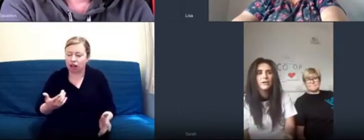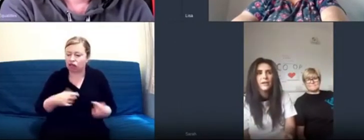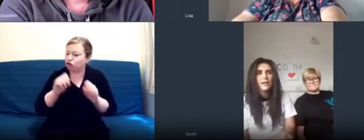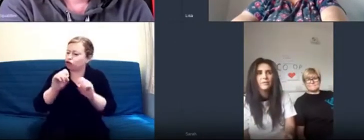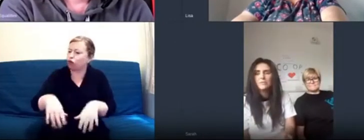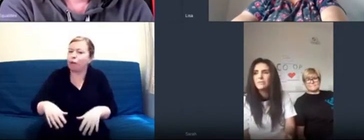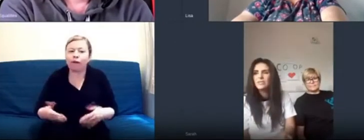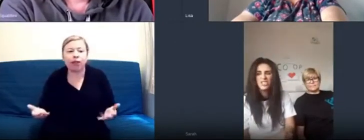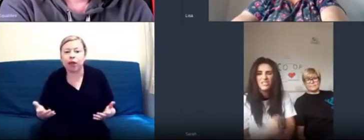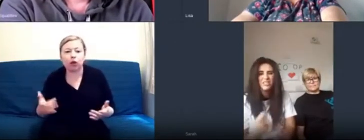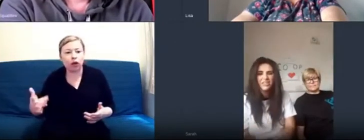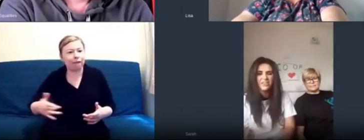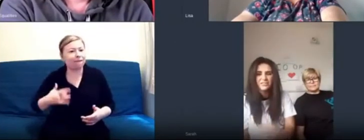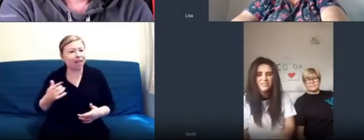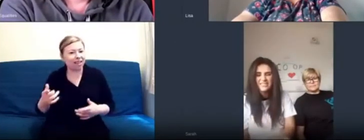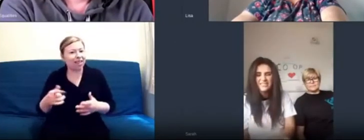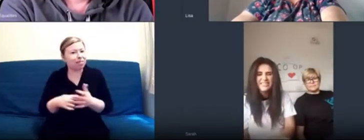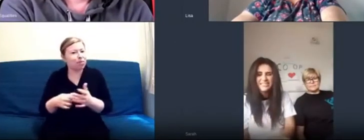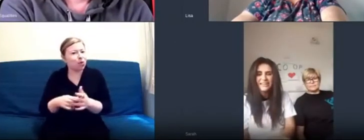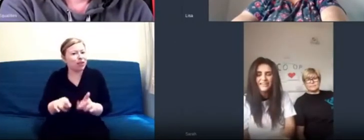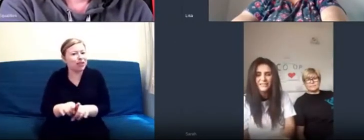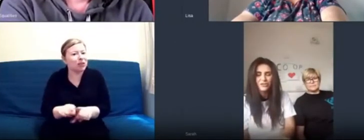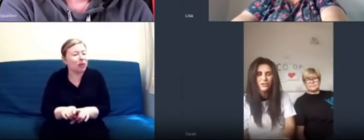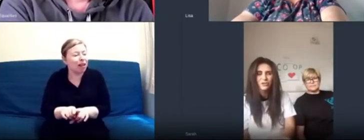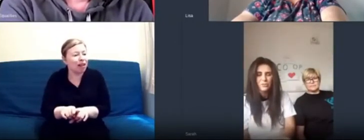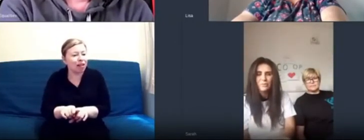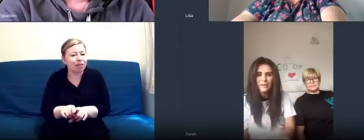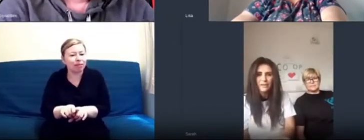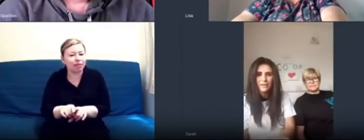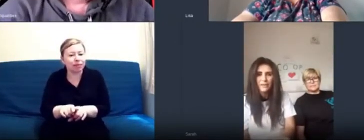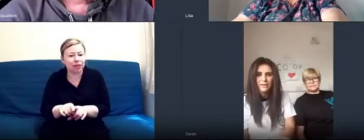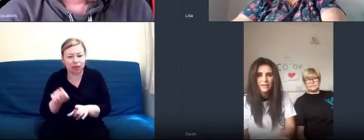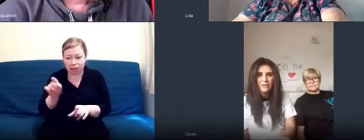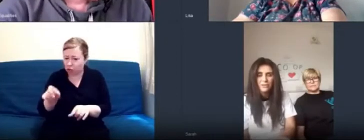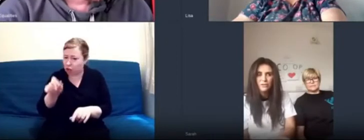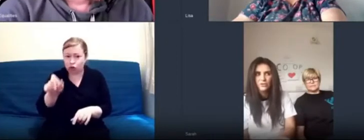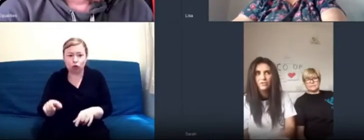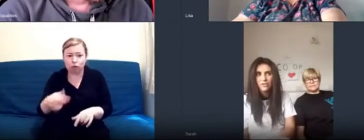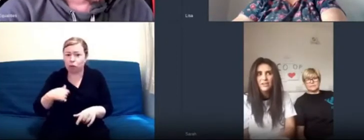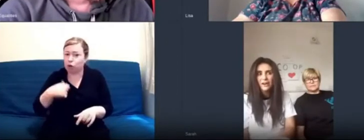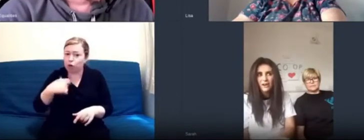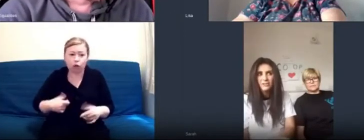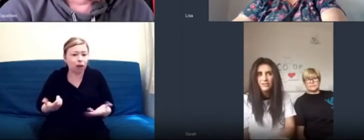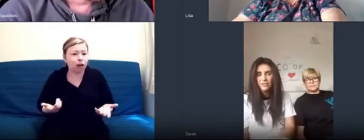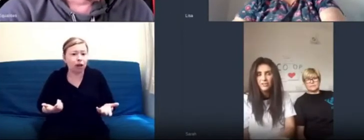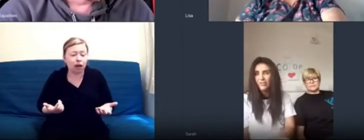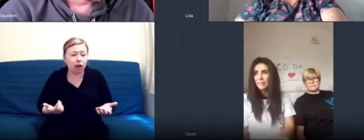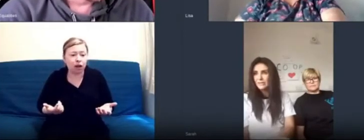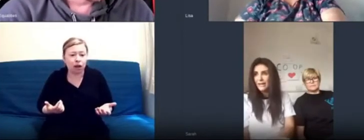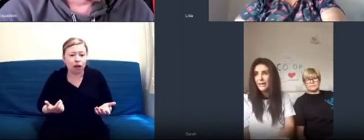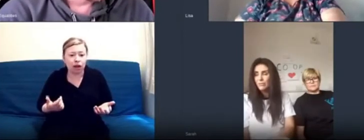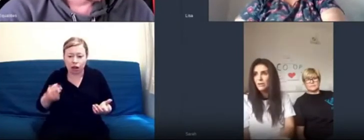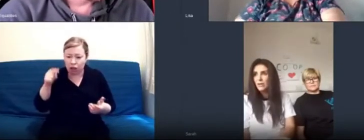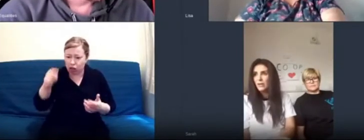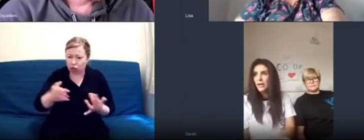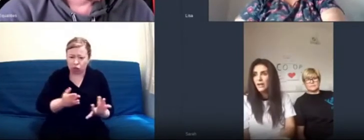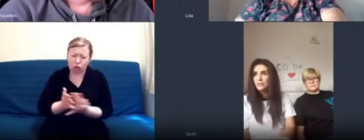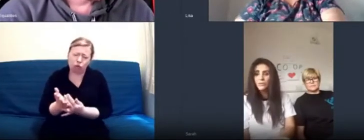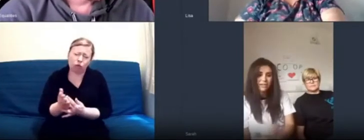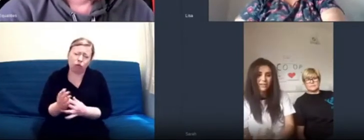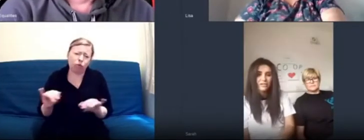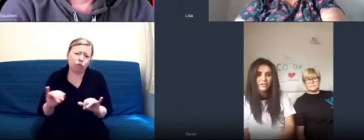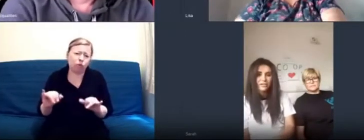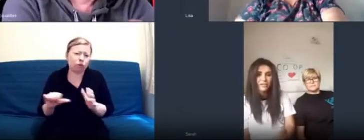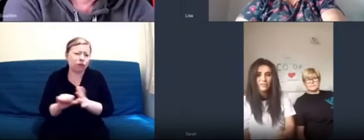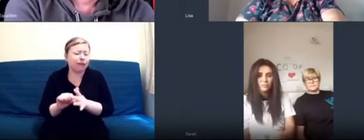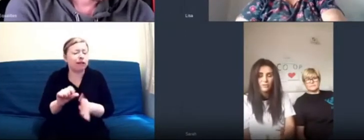or you're just another statistic. You're a human being. You're going through a really hard, crappy time,